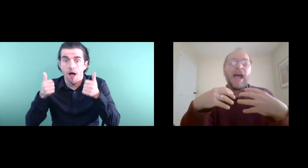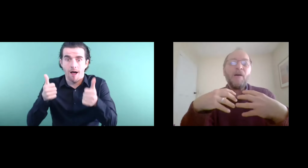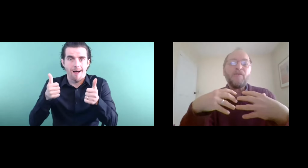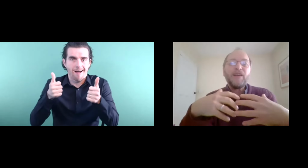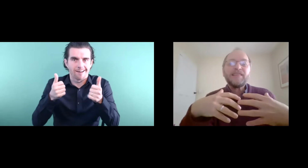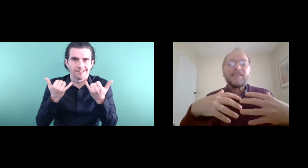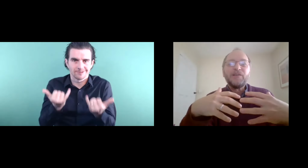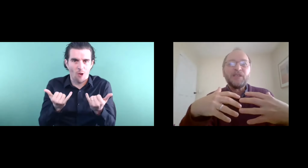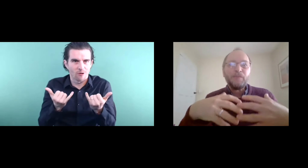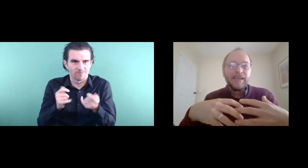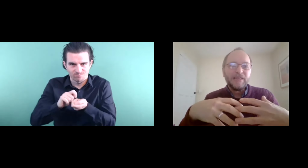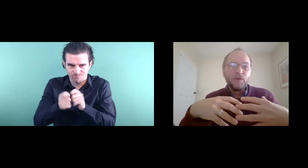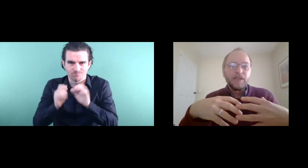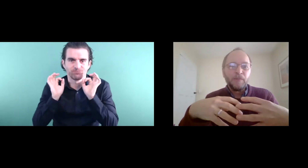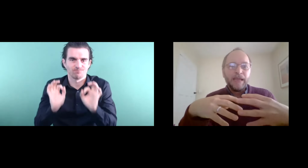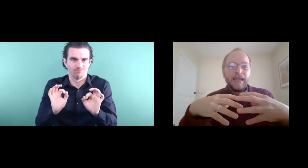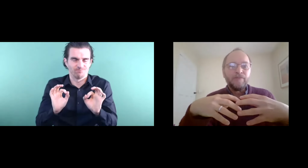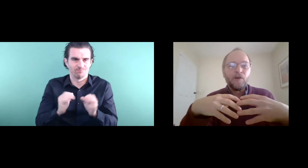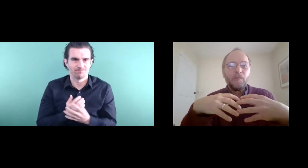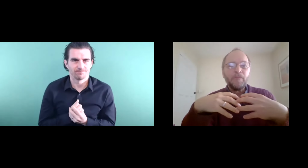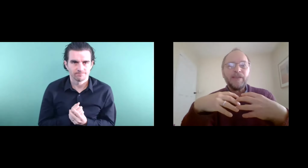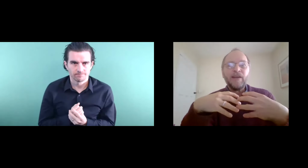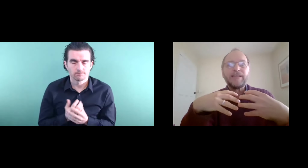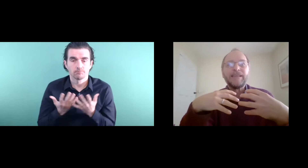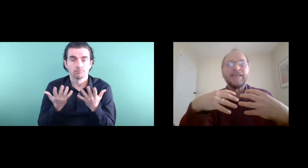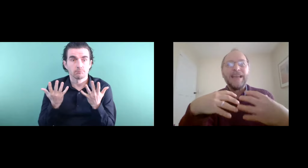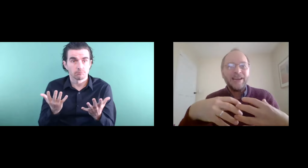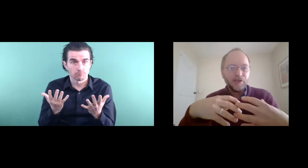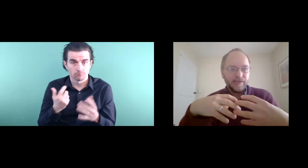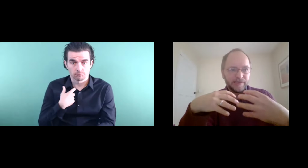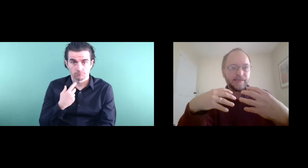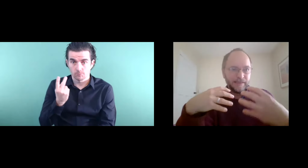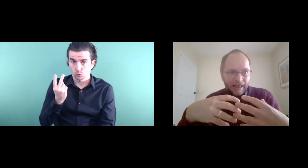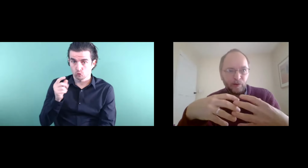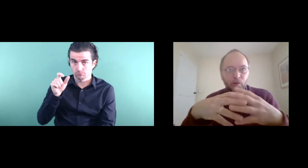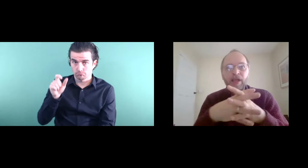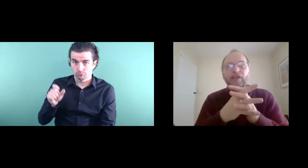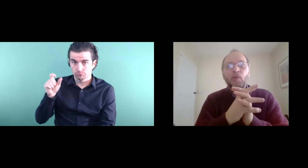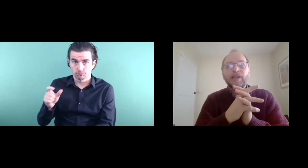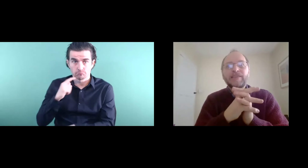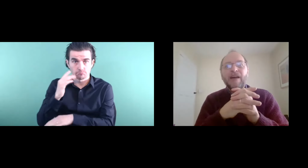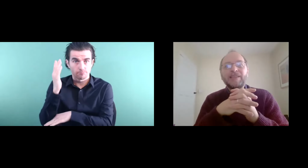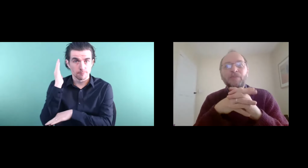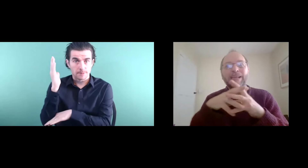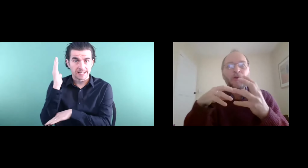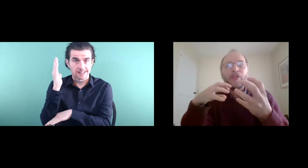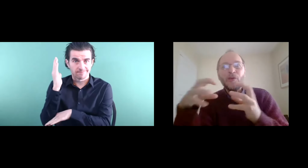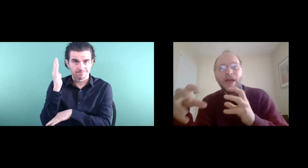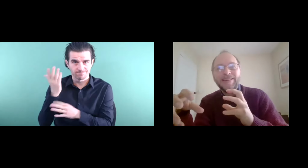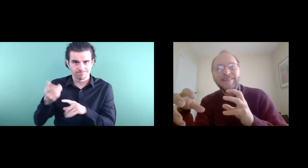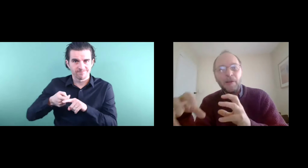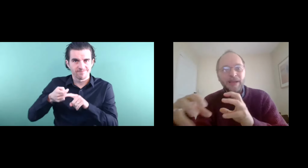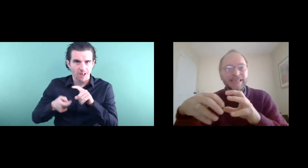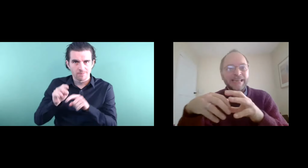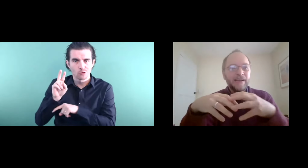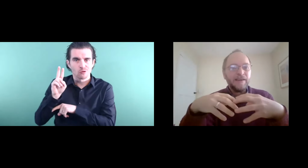So our first two speakers were speaking from the United Nations level, you know, what it's like to be on the